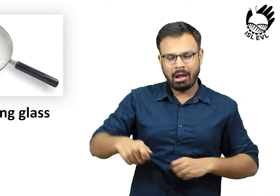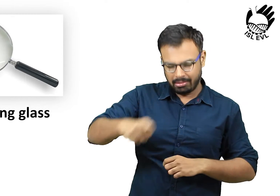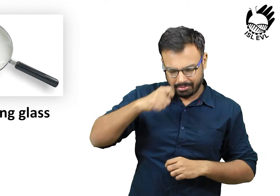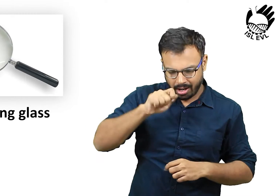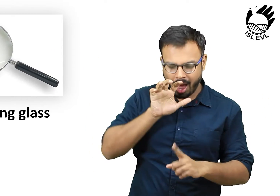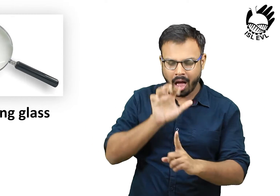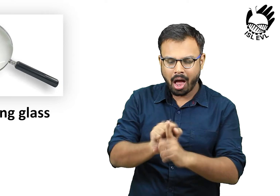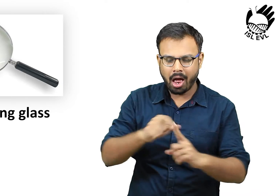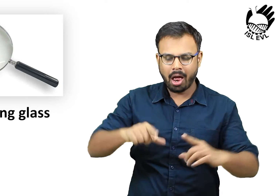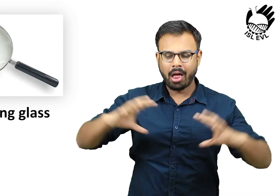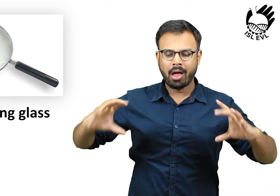A magnifying glass